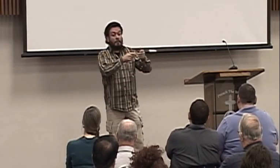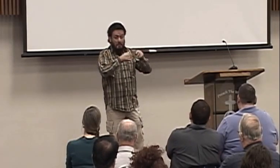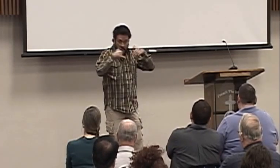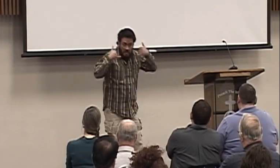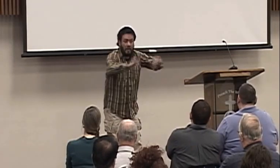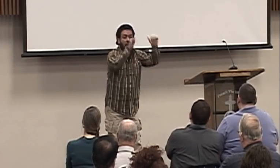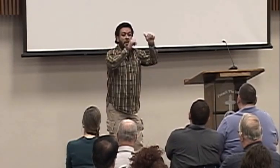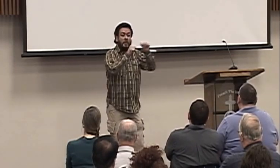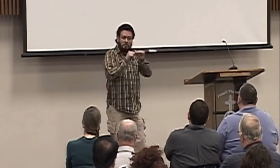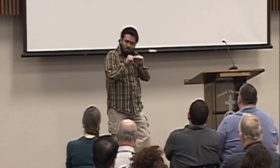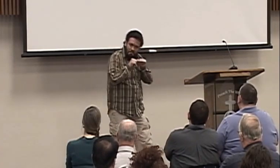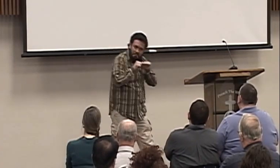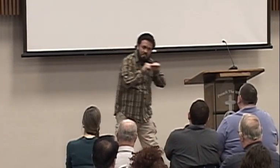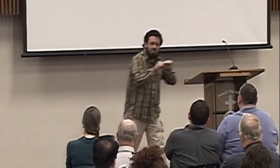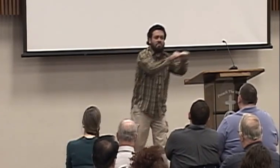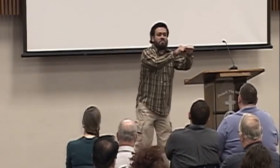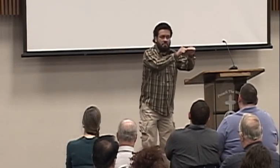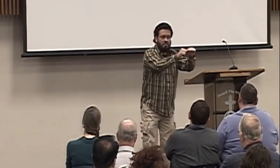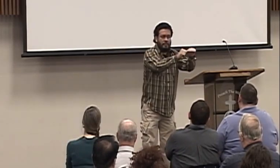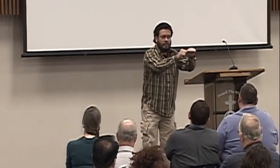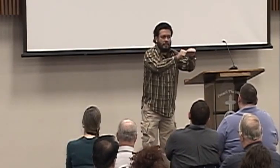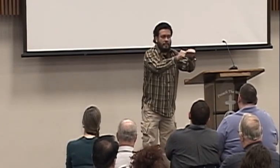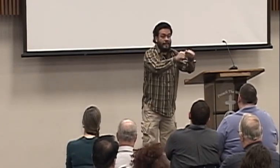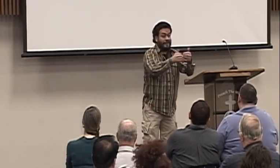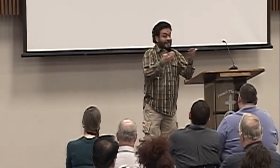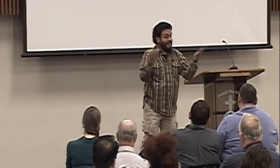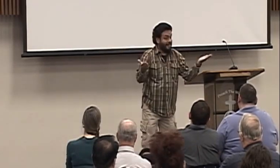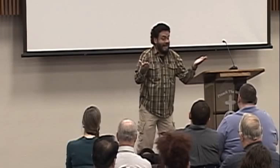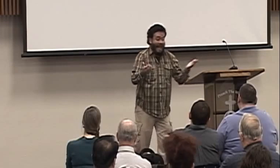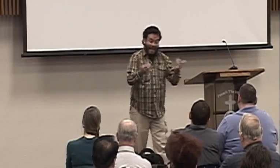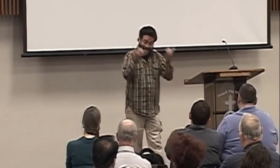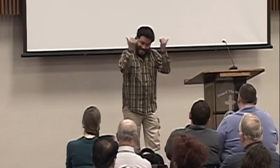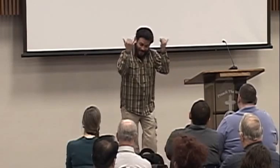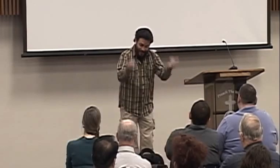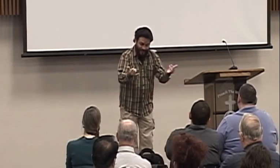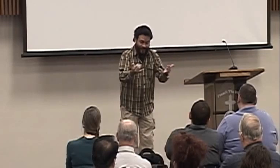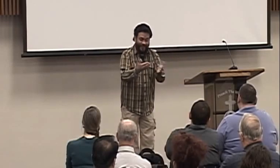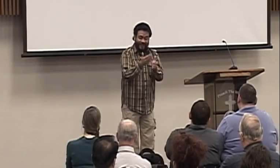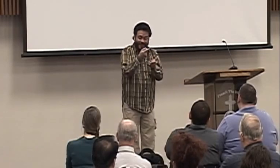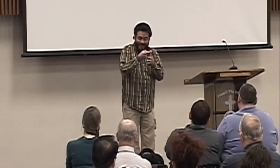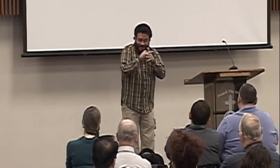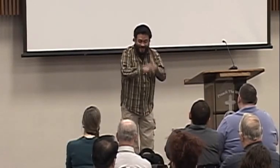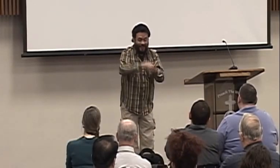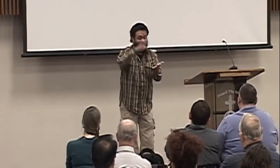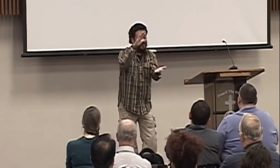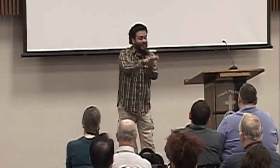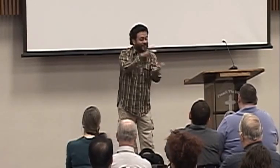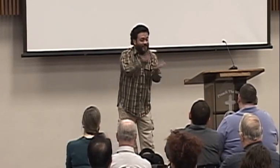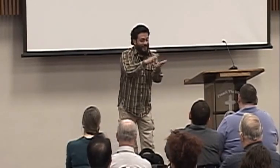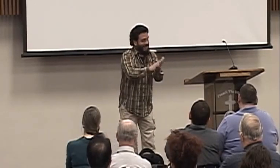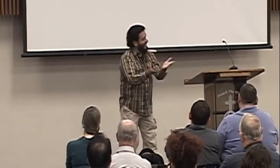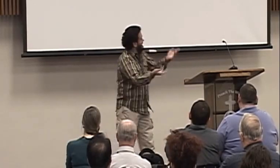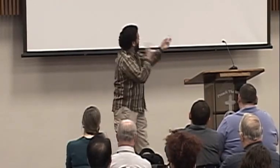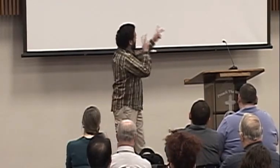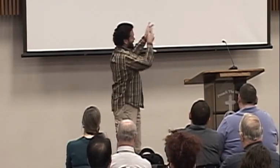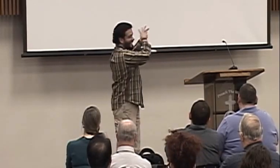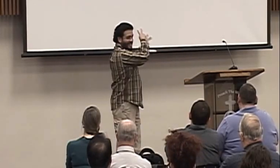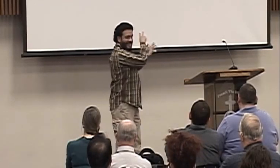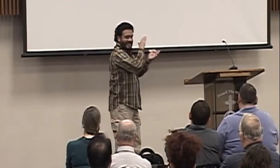going. And they still continue to attend the church. And now they've started their deaf school, as you've seen on the